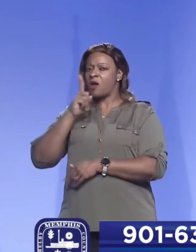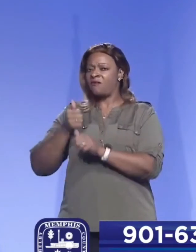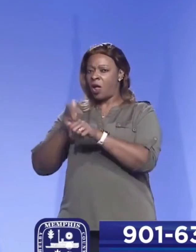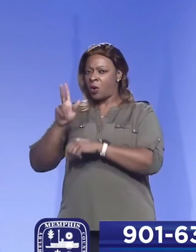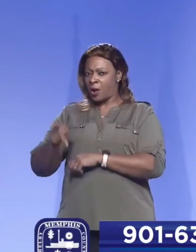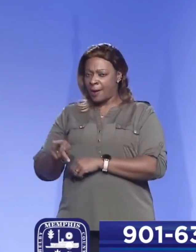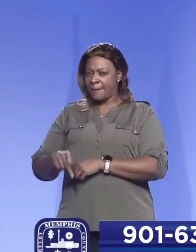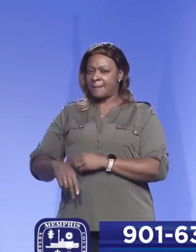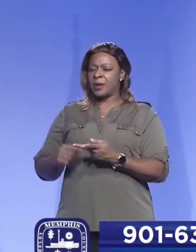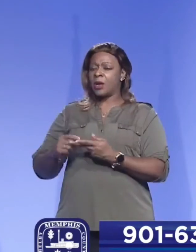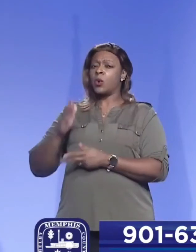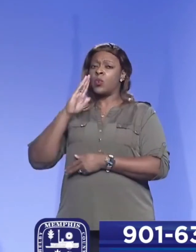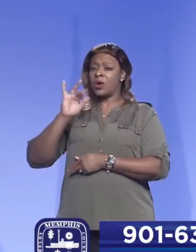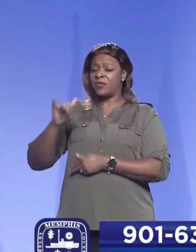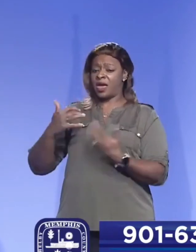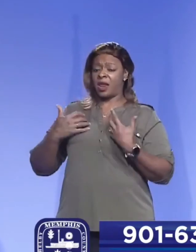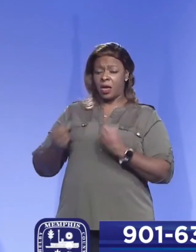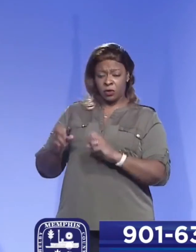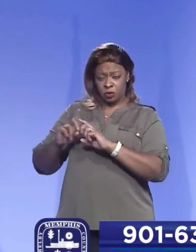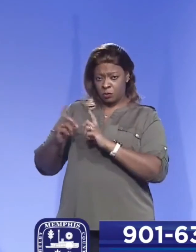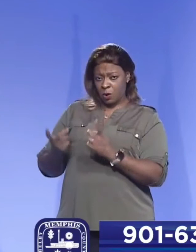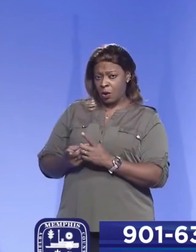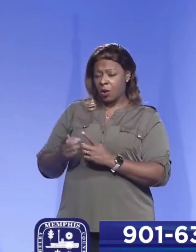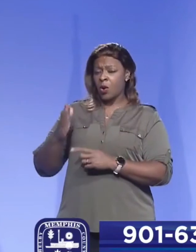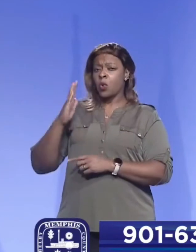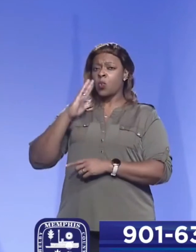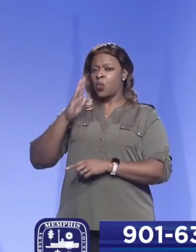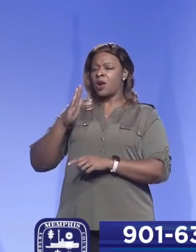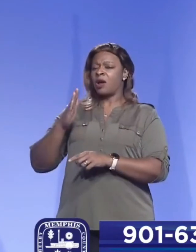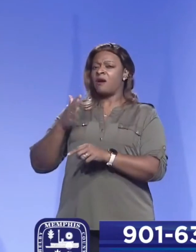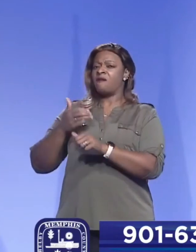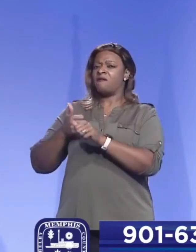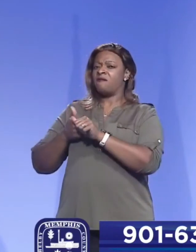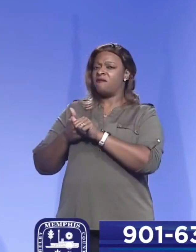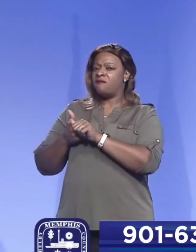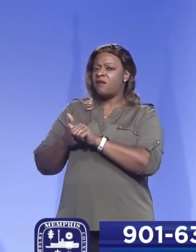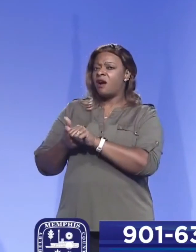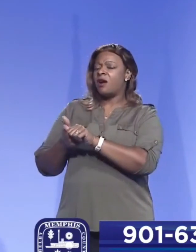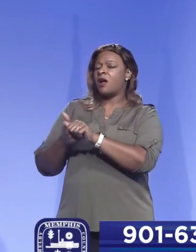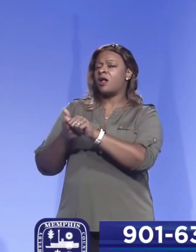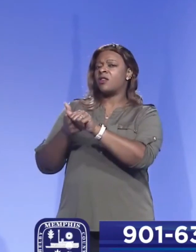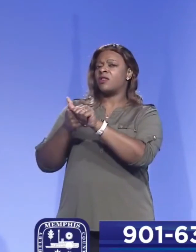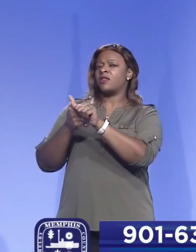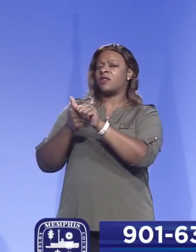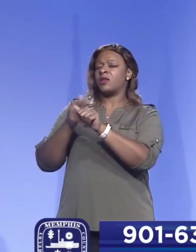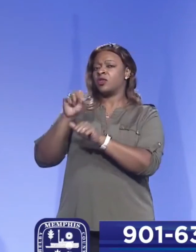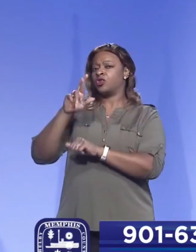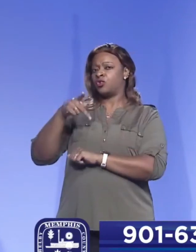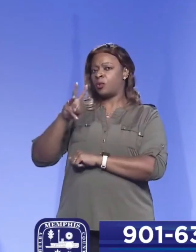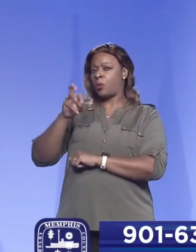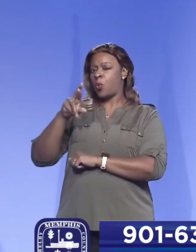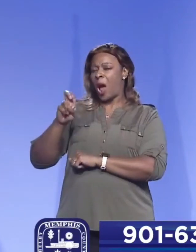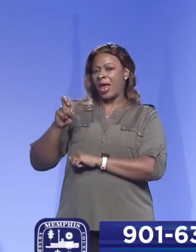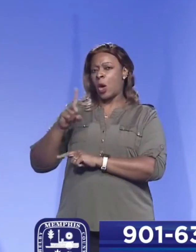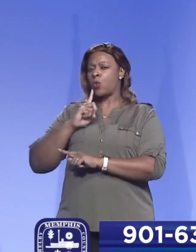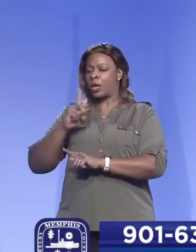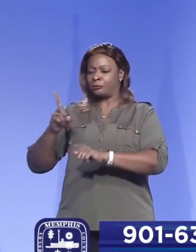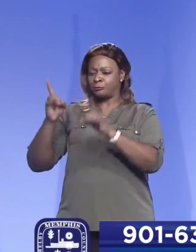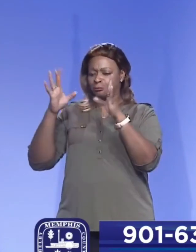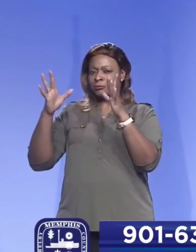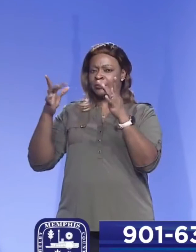is, will the health department be following the tripwires that were set out in Health Directive